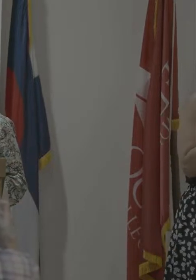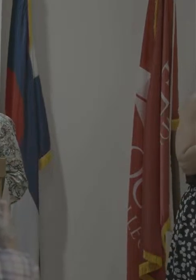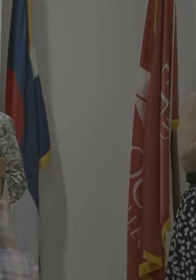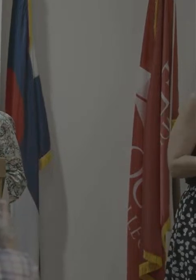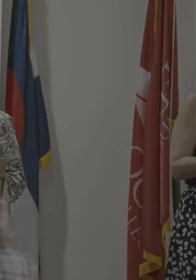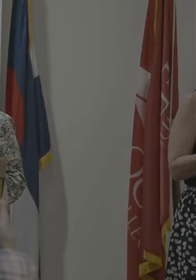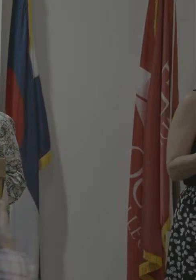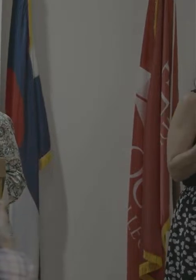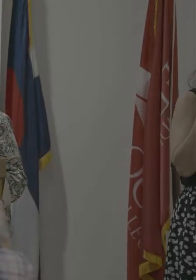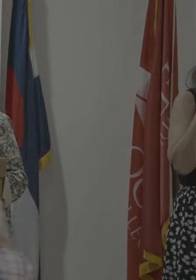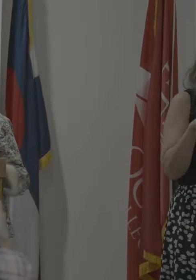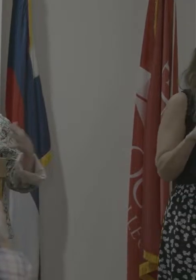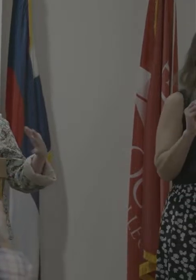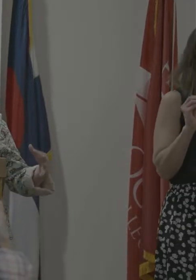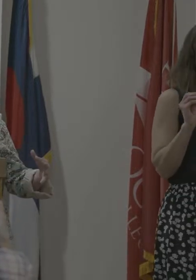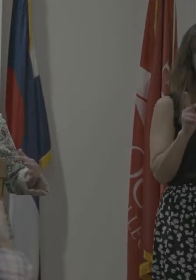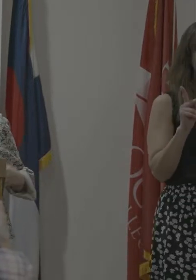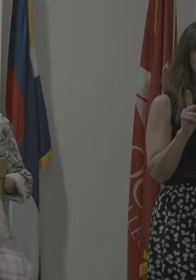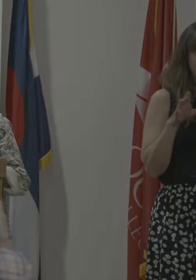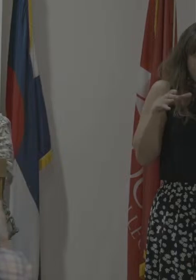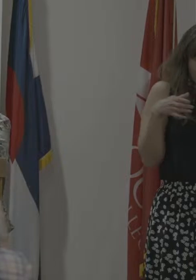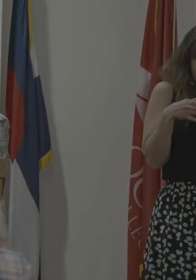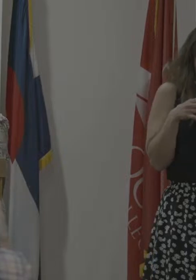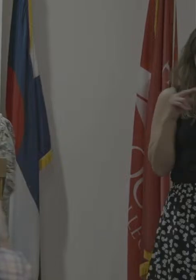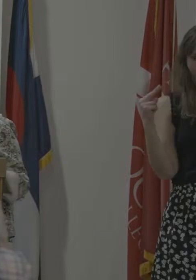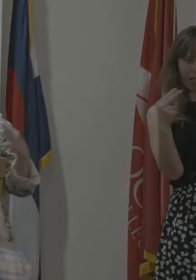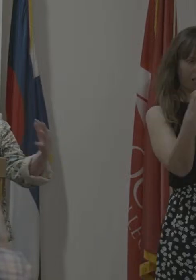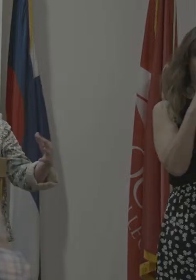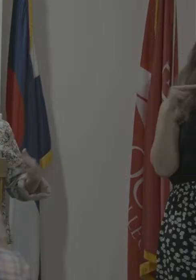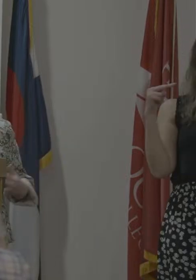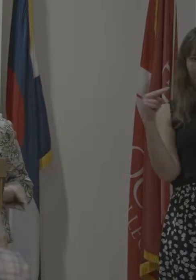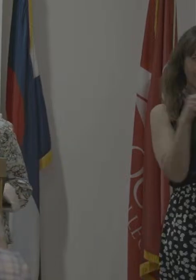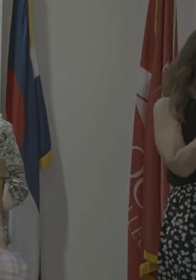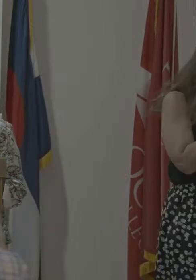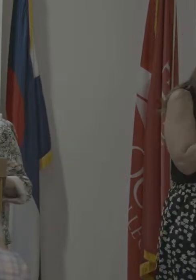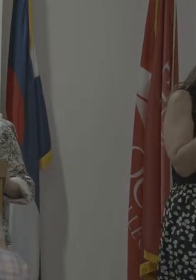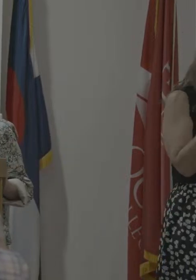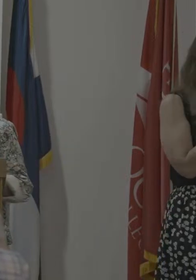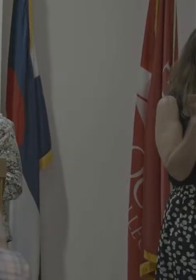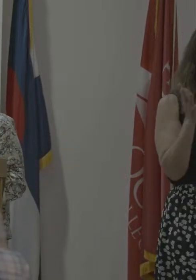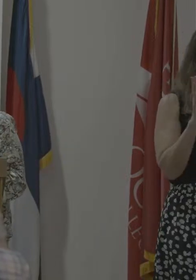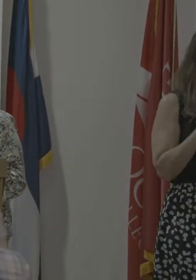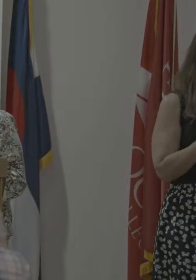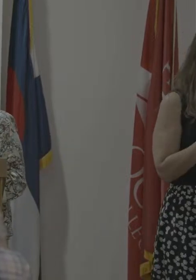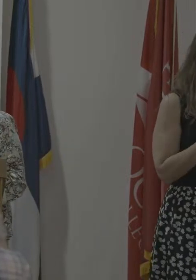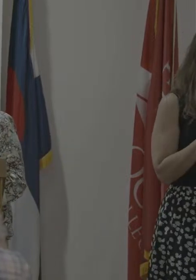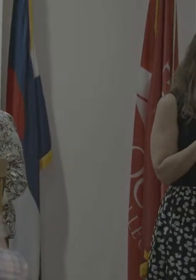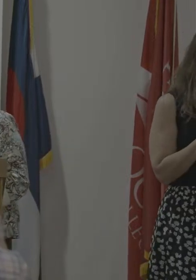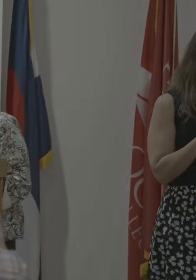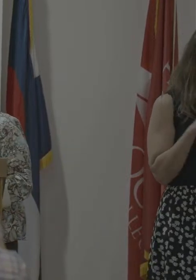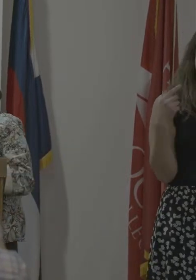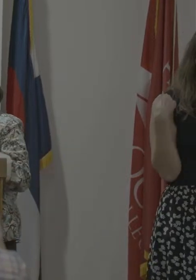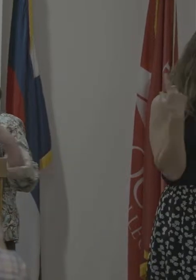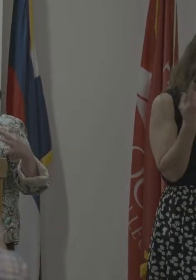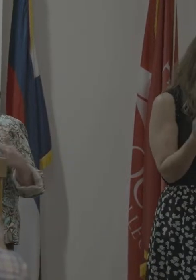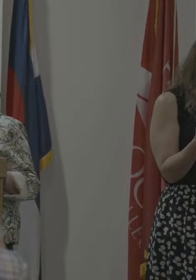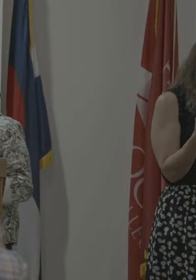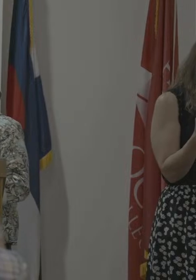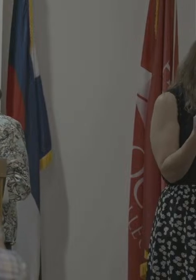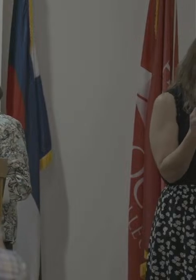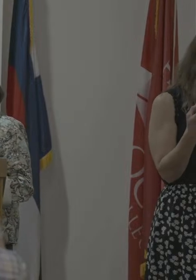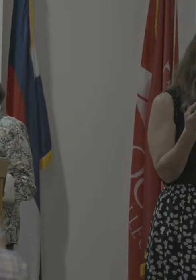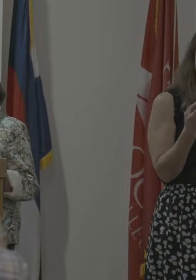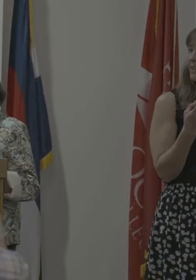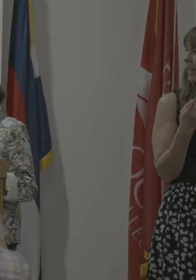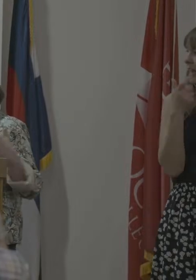it, okay, fishbowl, living in a fishbowl school, and everything. So it's been an interesting year,